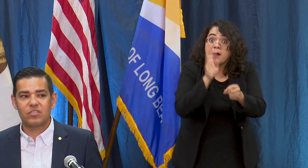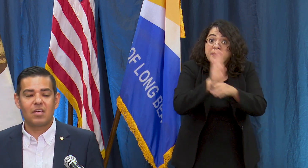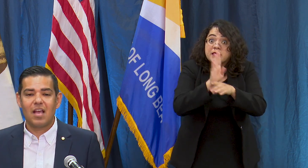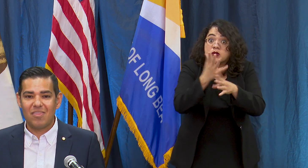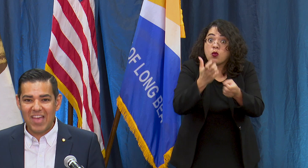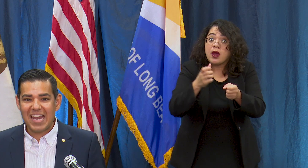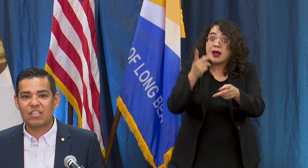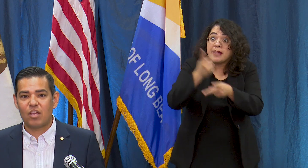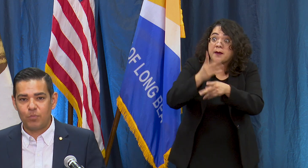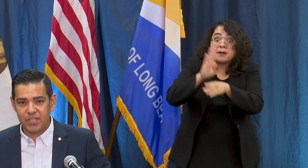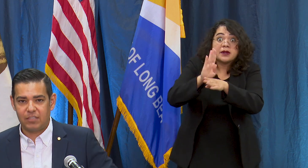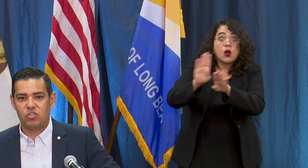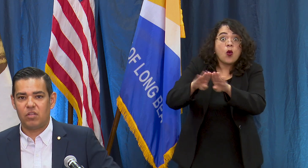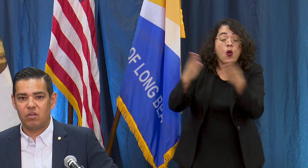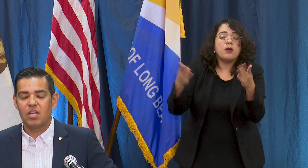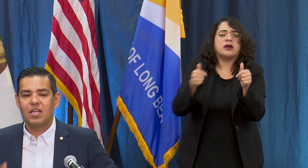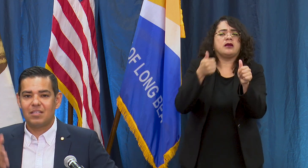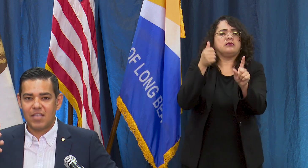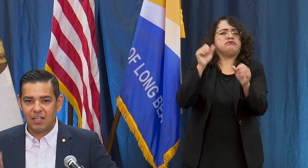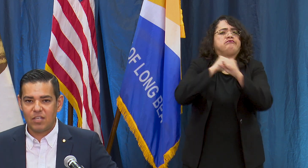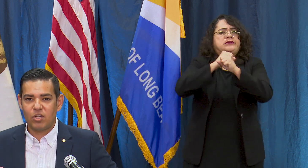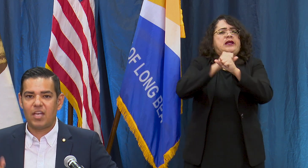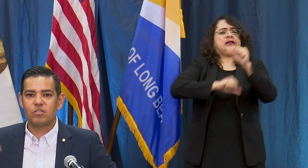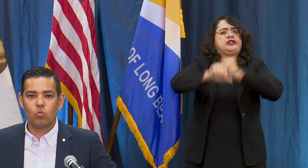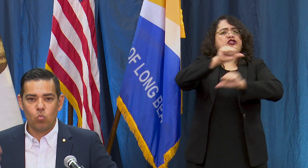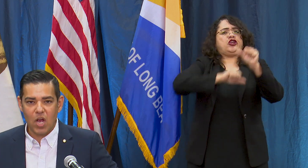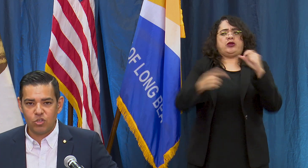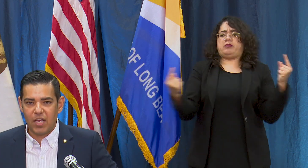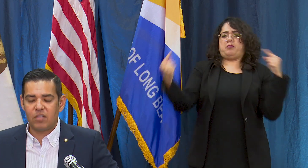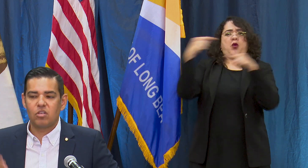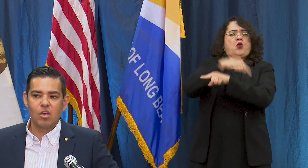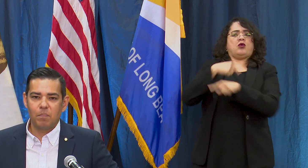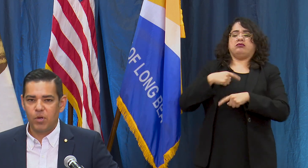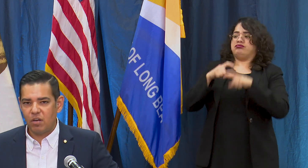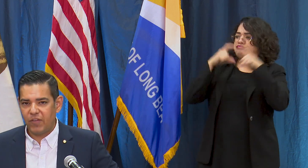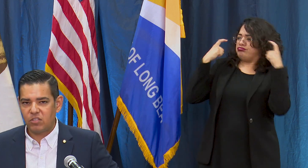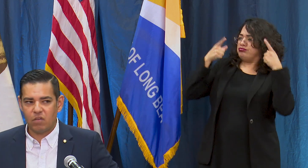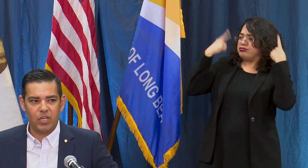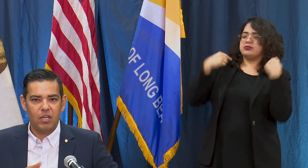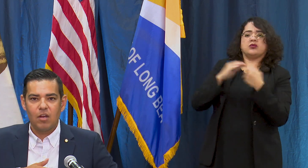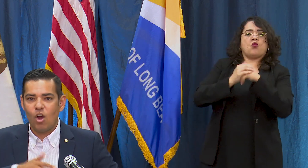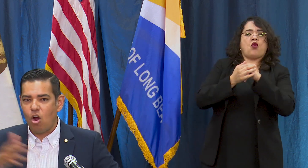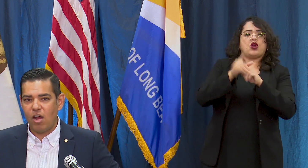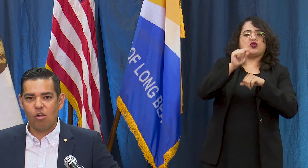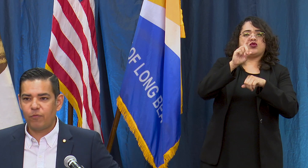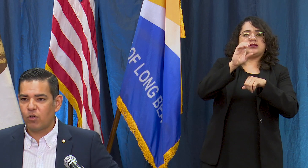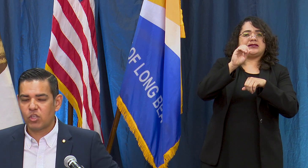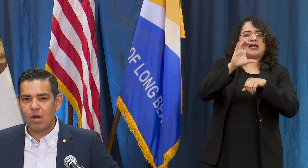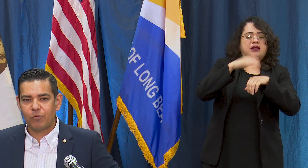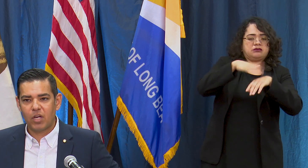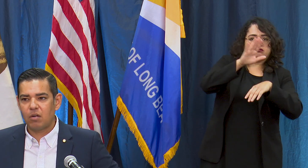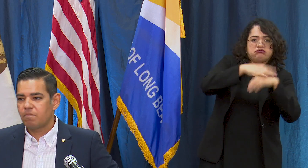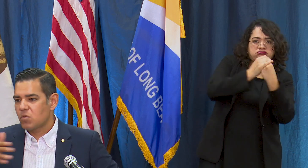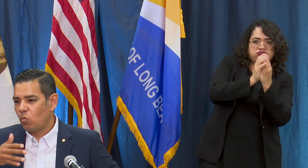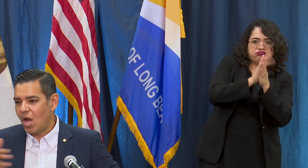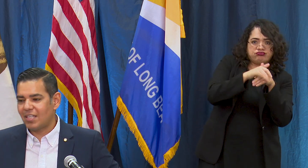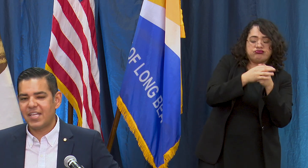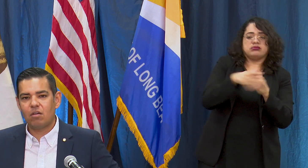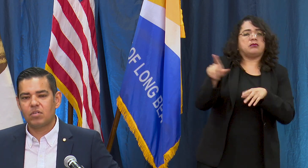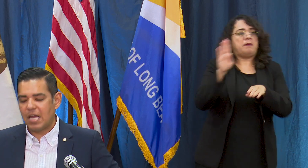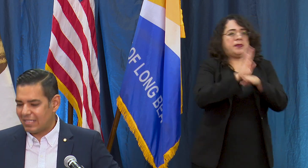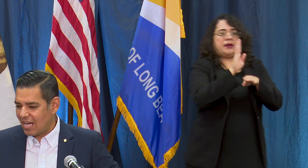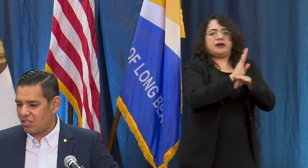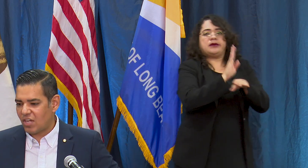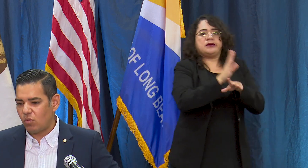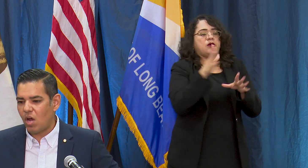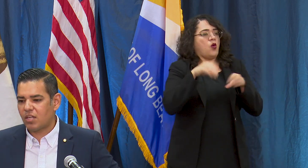a mask, and that's how you protect each other. Is sanitize your hands, wash your hands, put on a face covering. All the folks that are out there walking